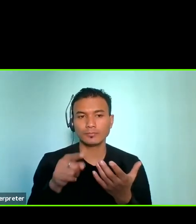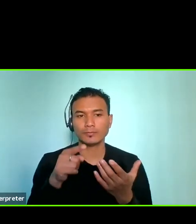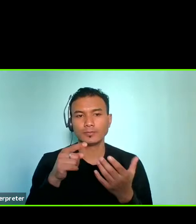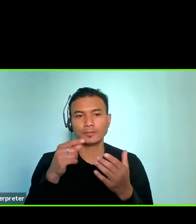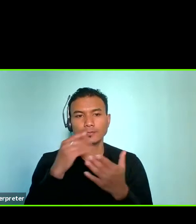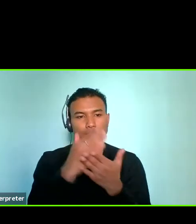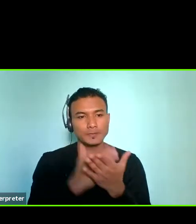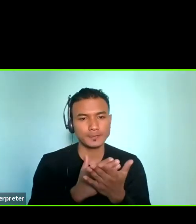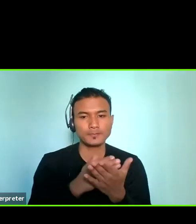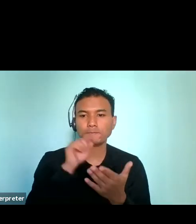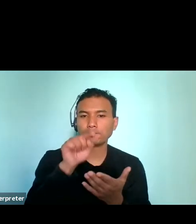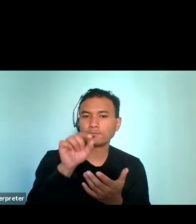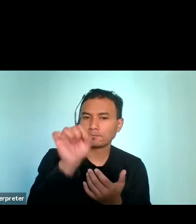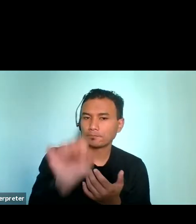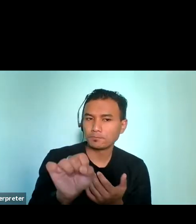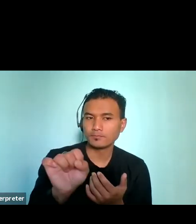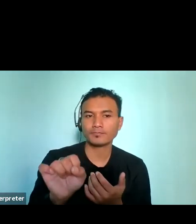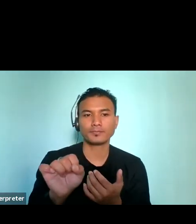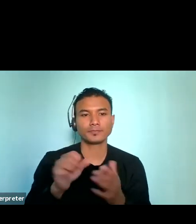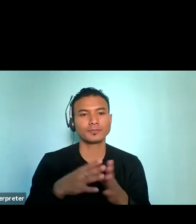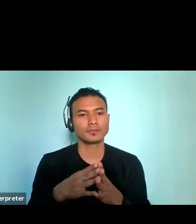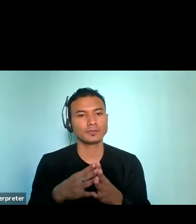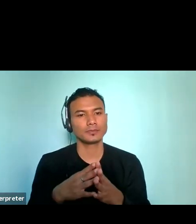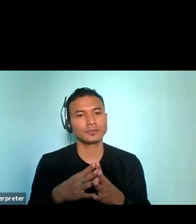what is this program for you?